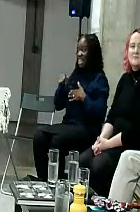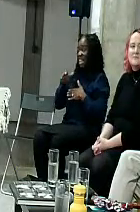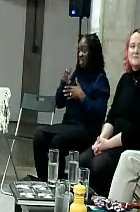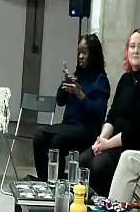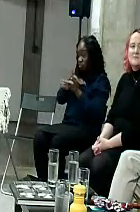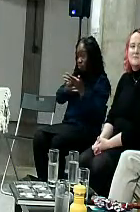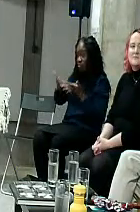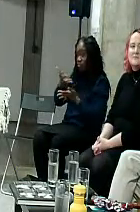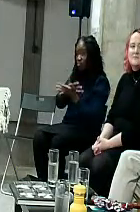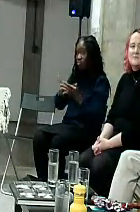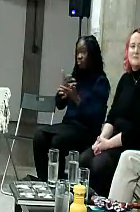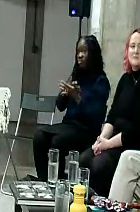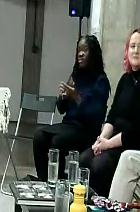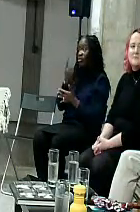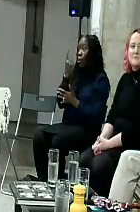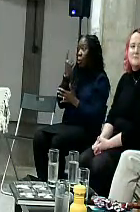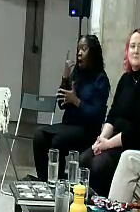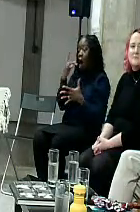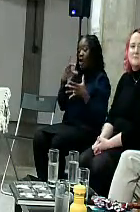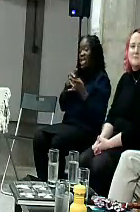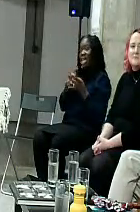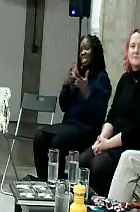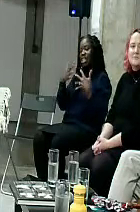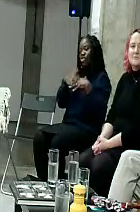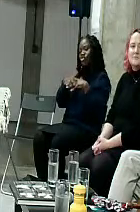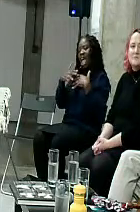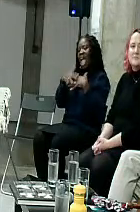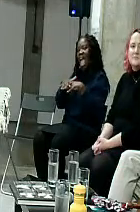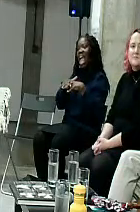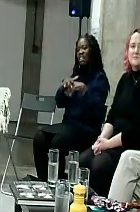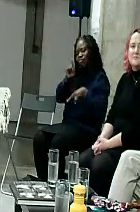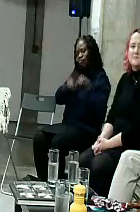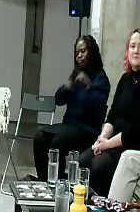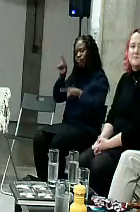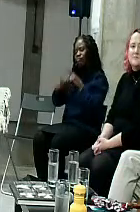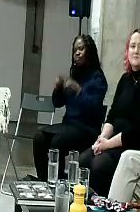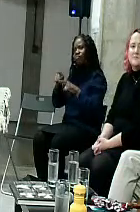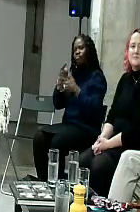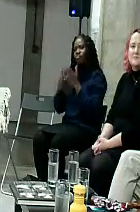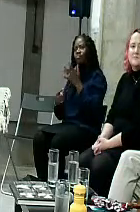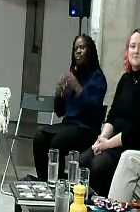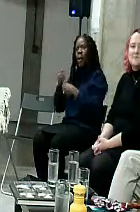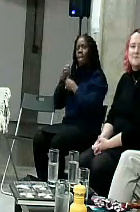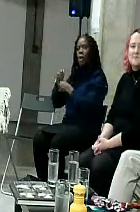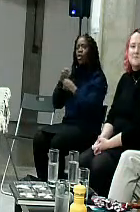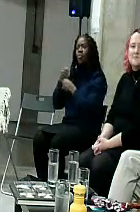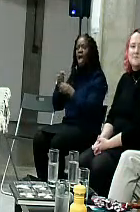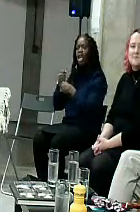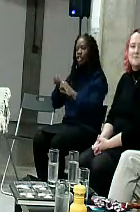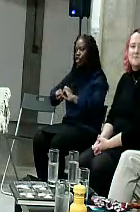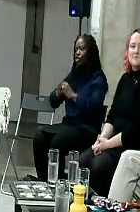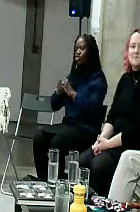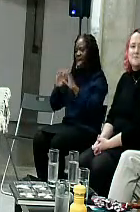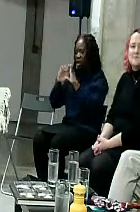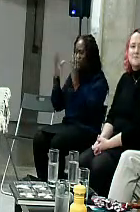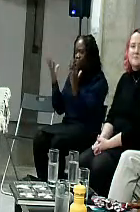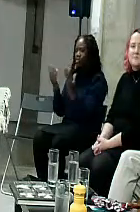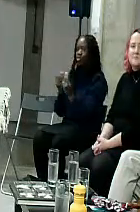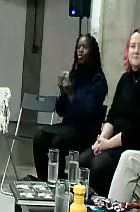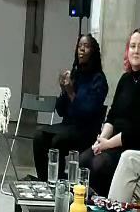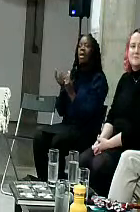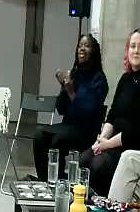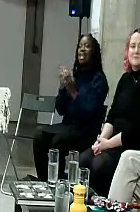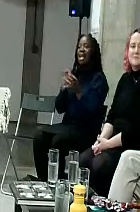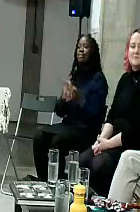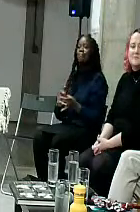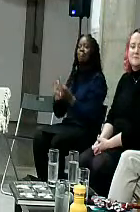one connecting thread, I suppose, for cross-movement solidarity, to form a tapestry that grows and